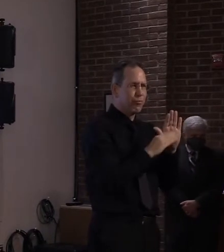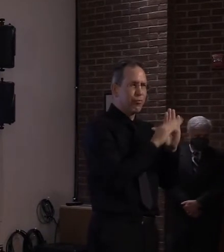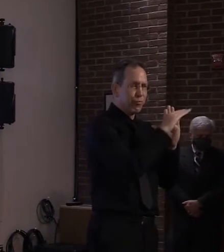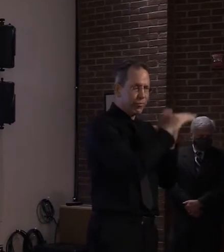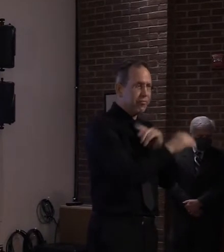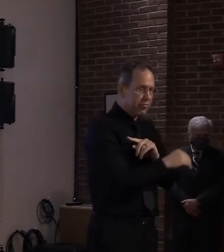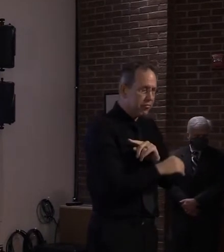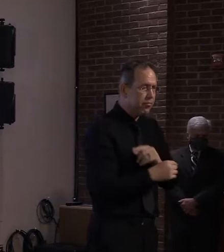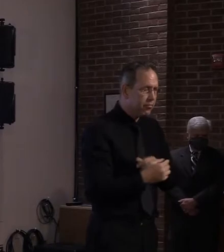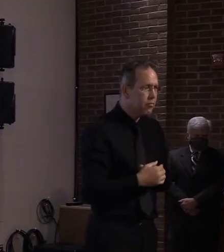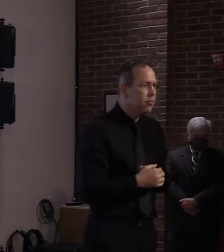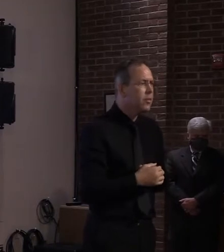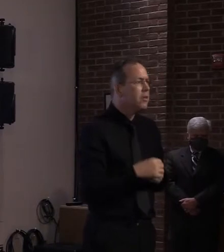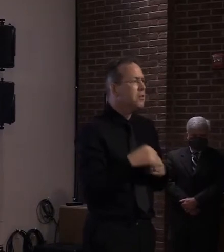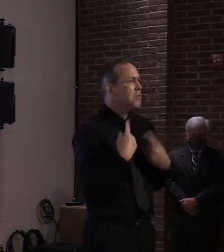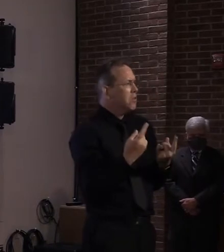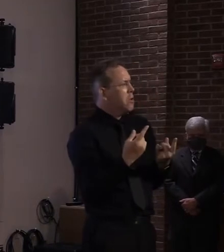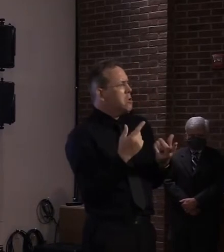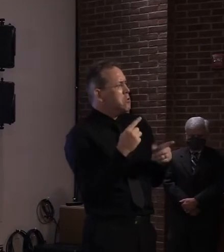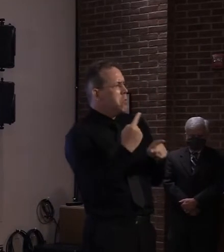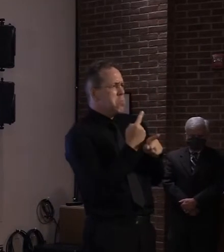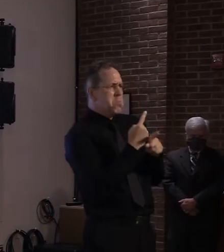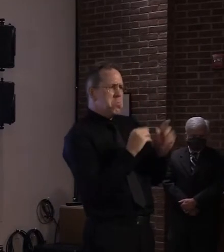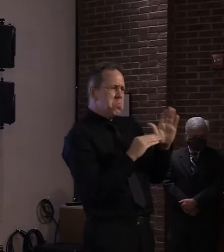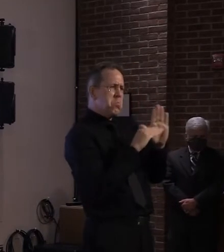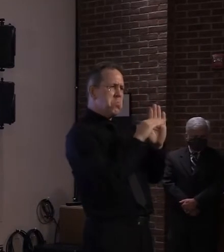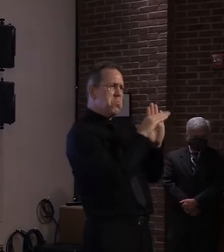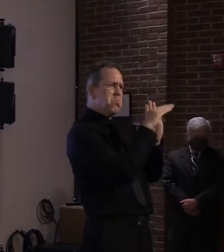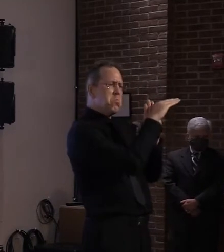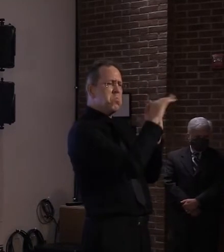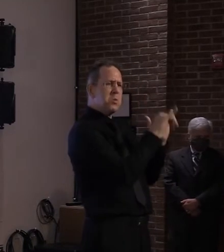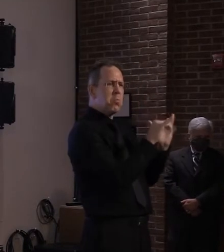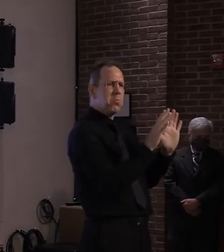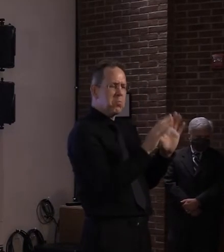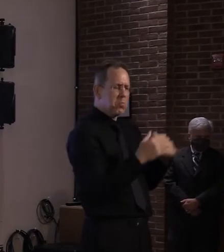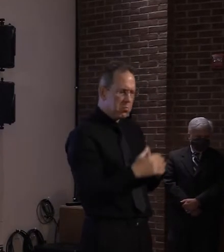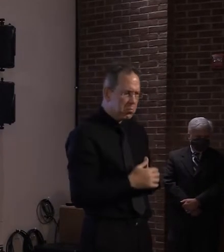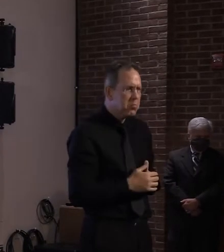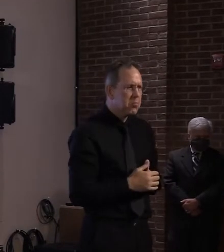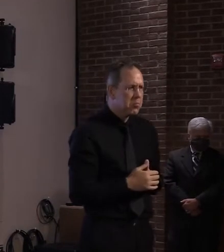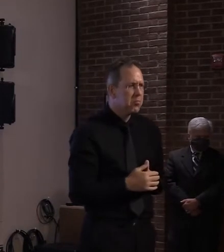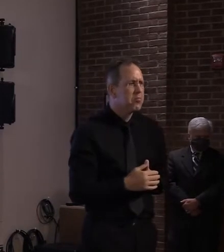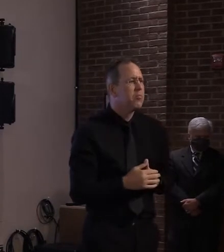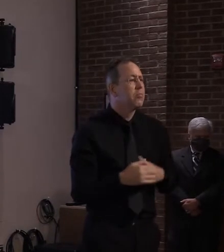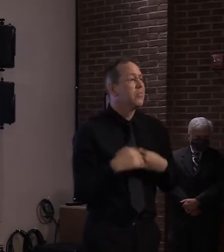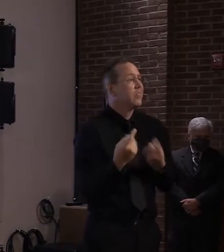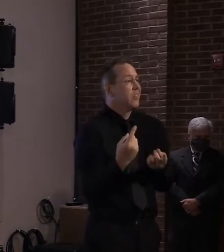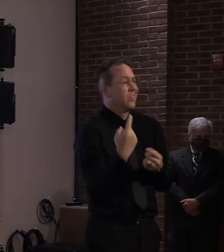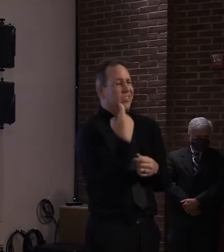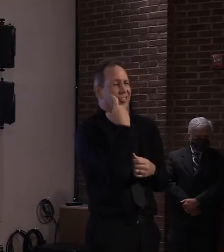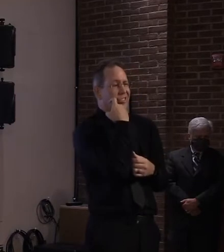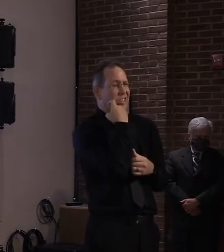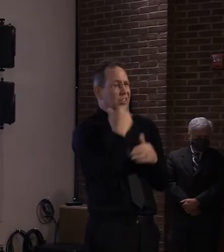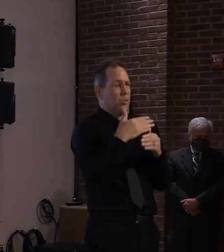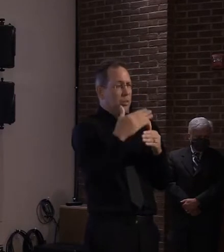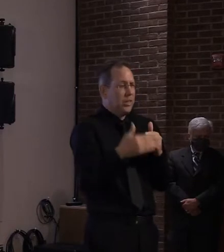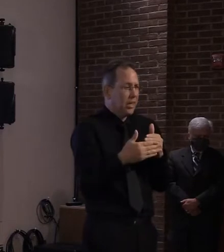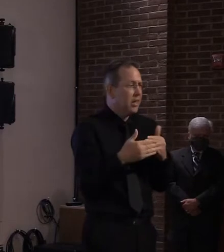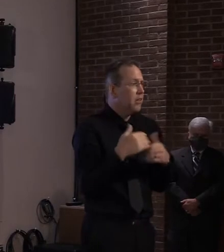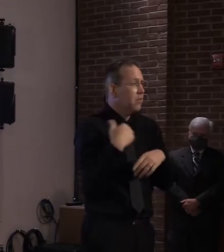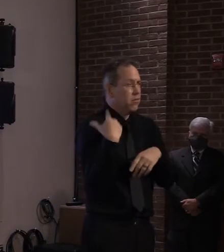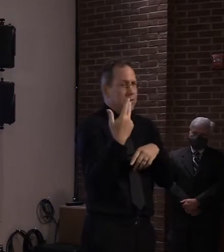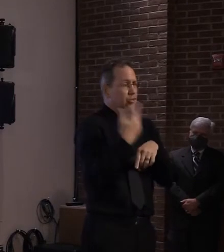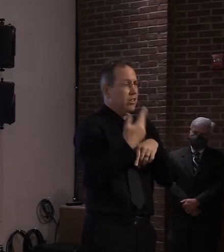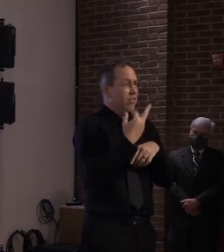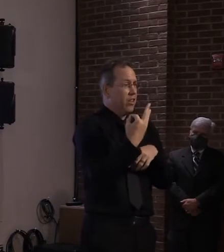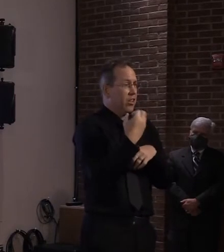similar slope to where we've been previously. And then over the weekend, in the last 3 days, there were a total of